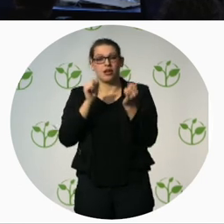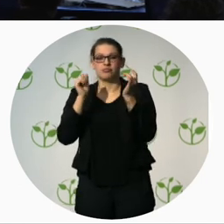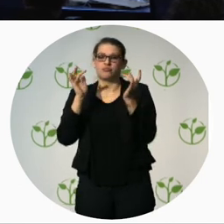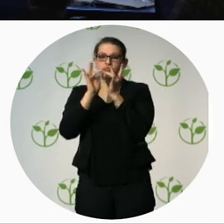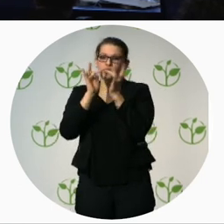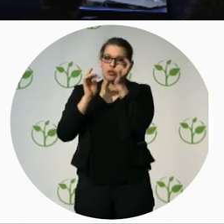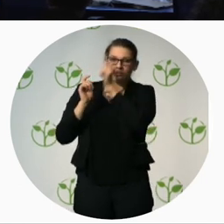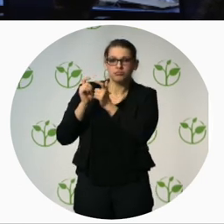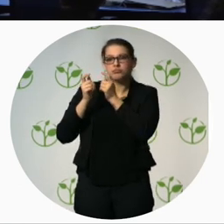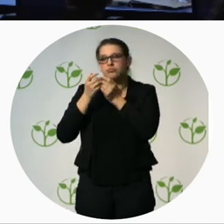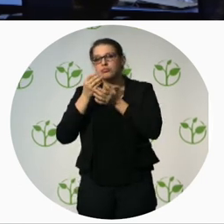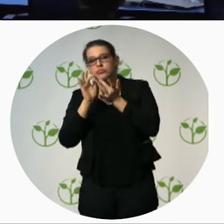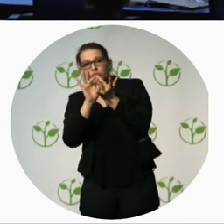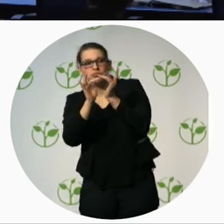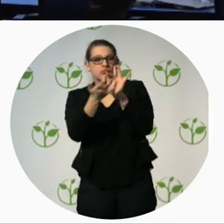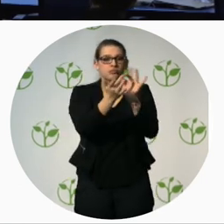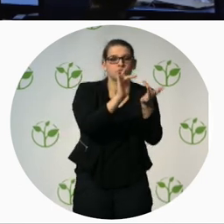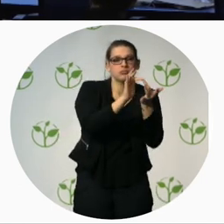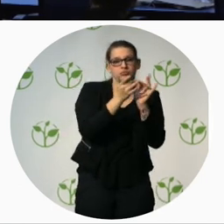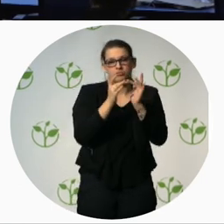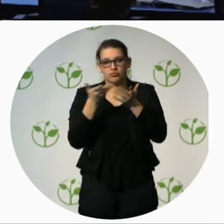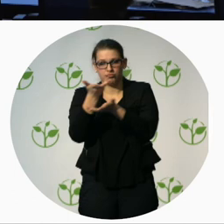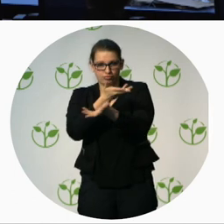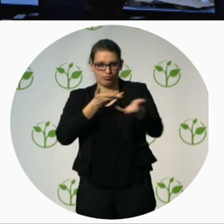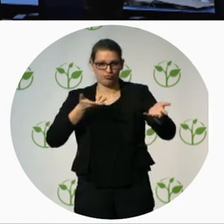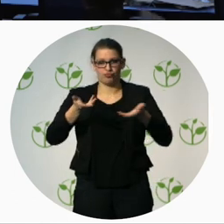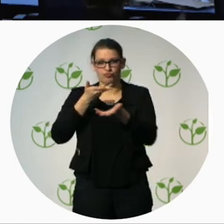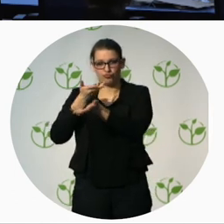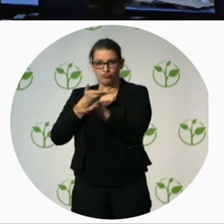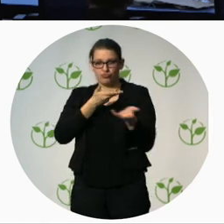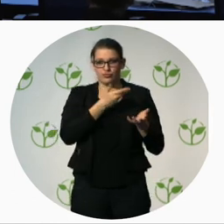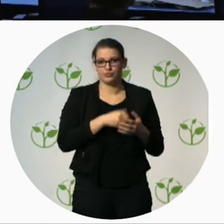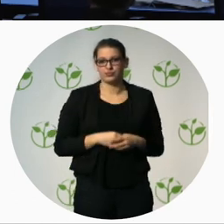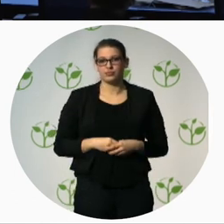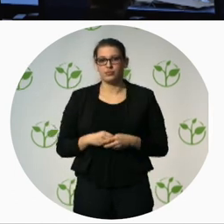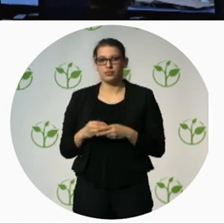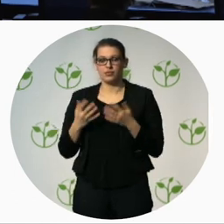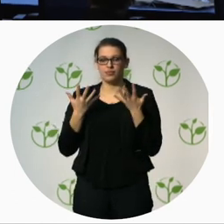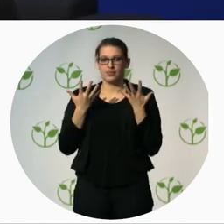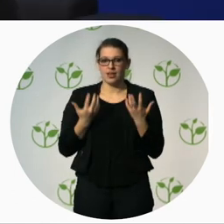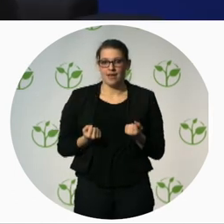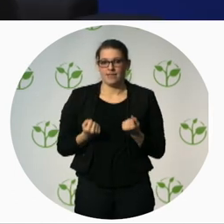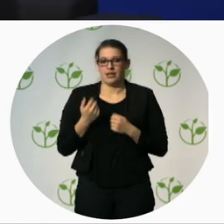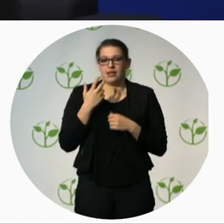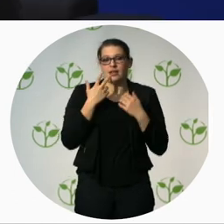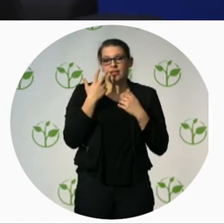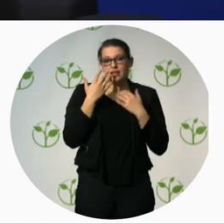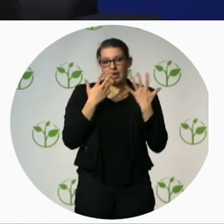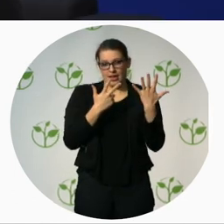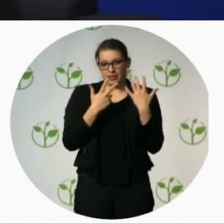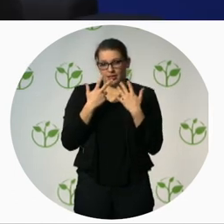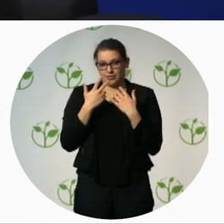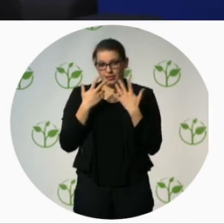smoothly. We have 83 awardees, that's a lot. So we just want to make sure that we will flow this easily. You guys have been